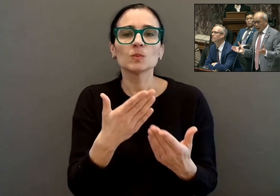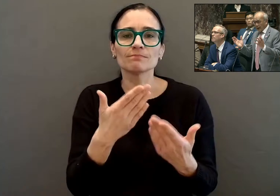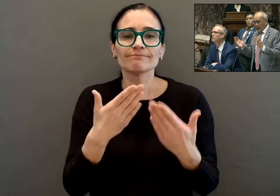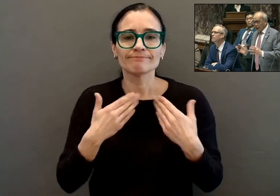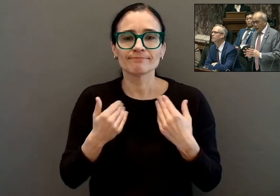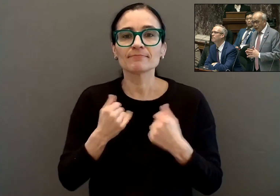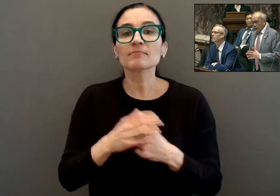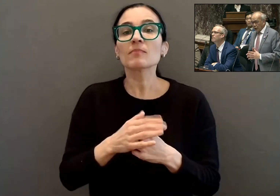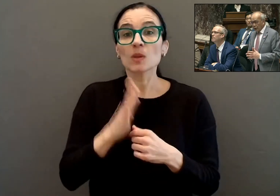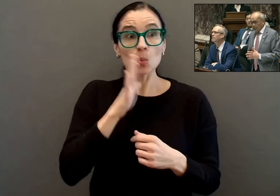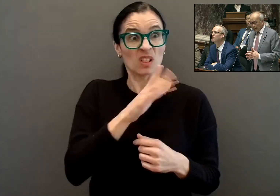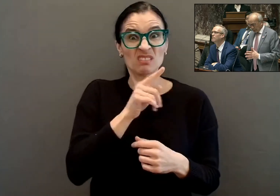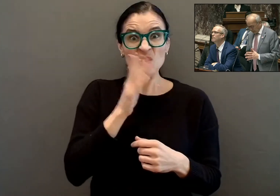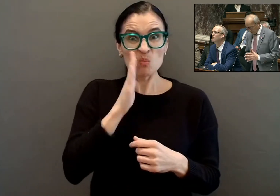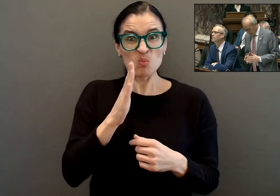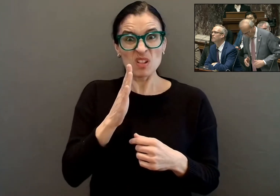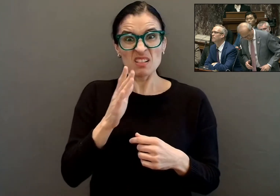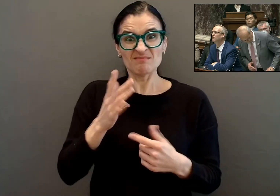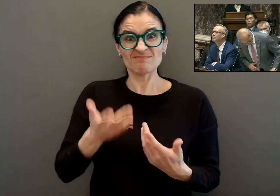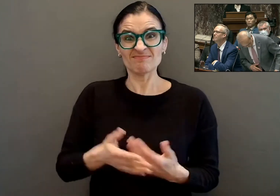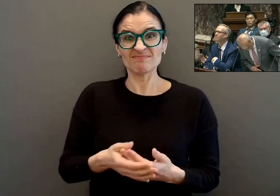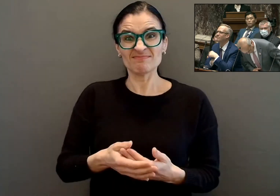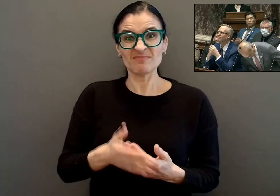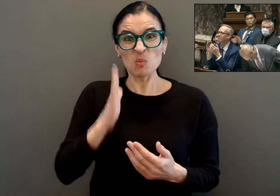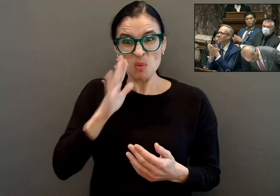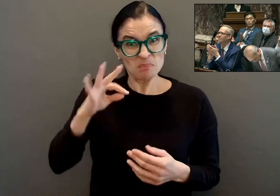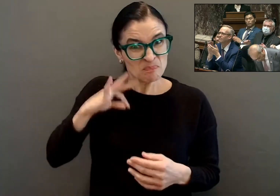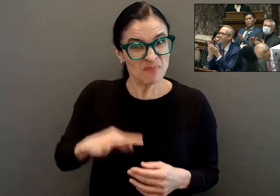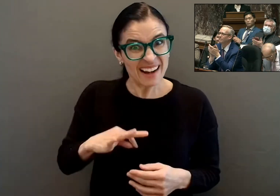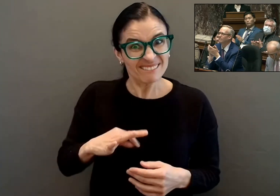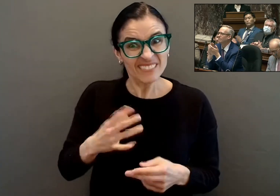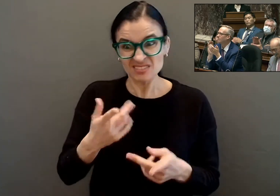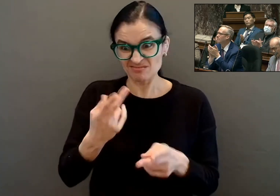So I answer your question. Thank you, Minister. Thank